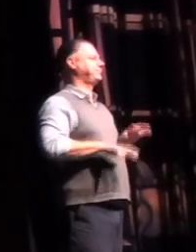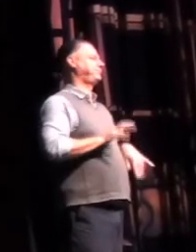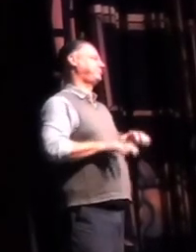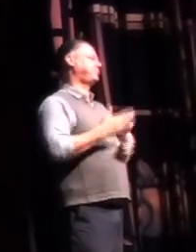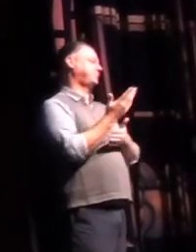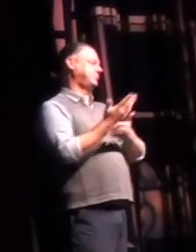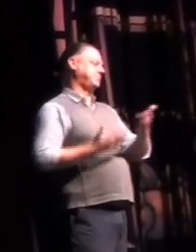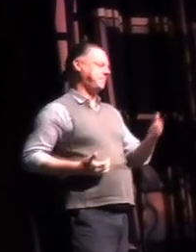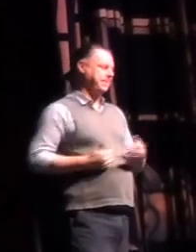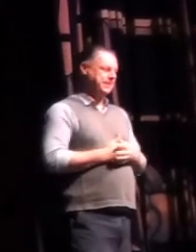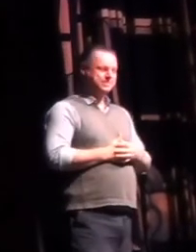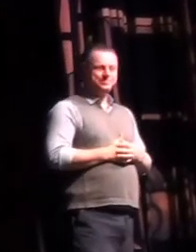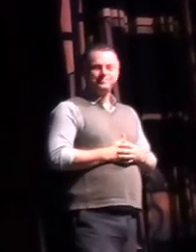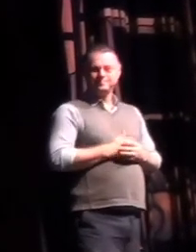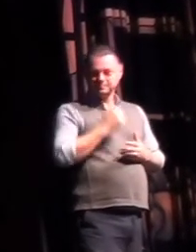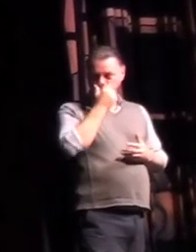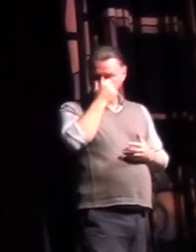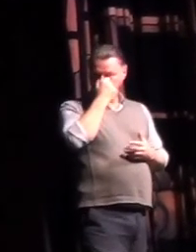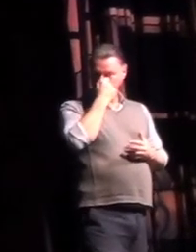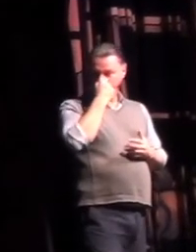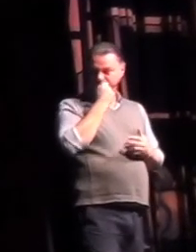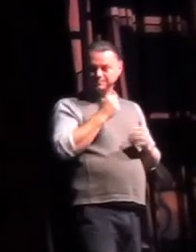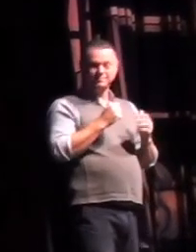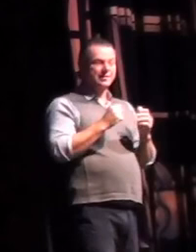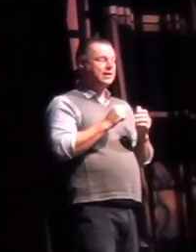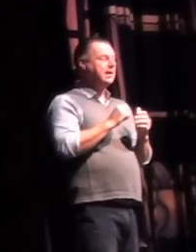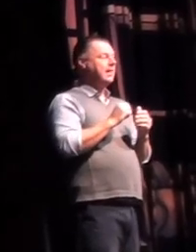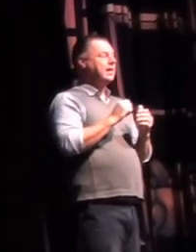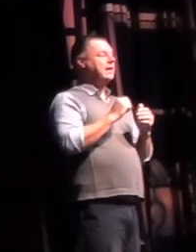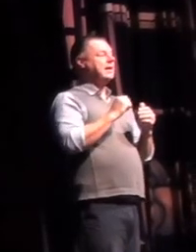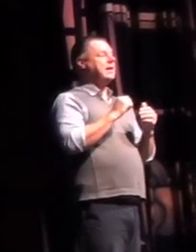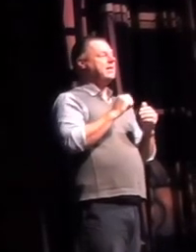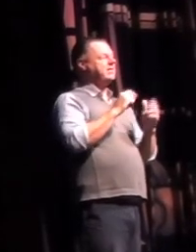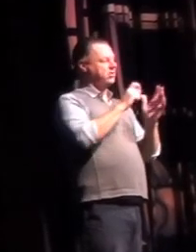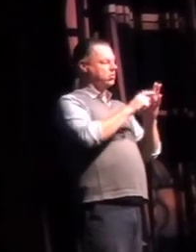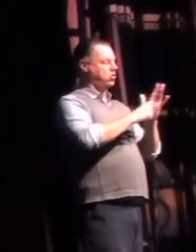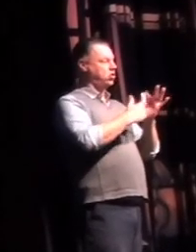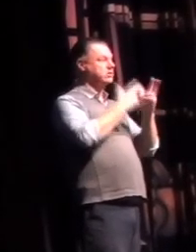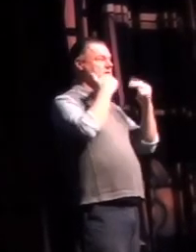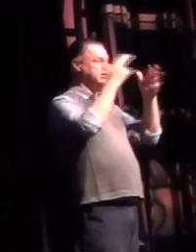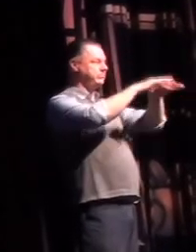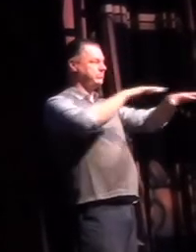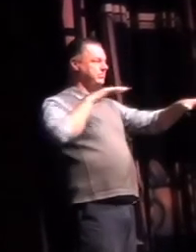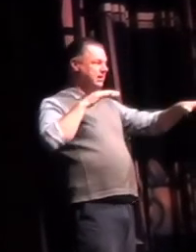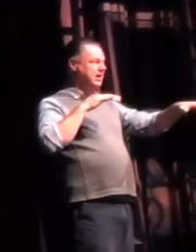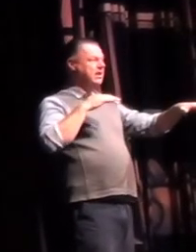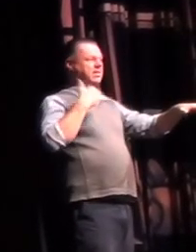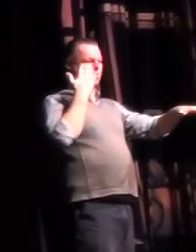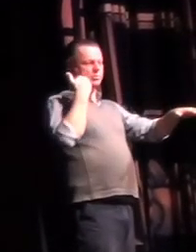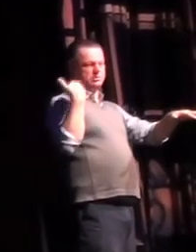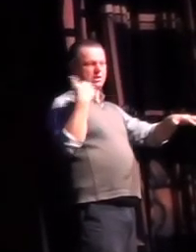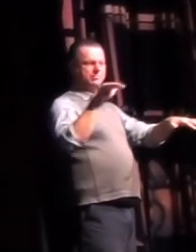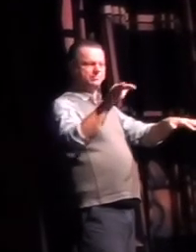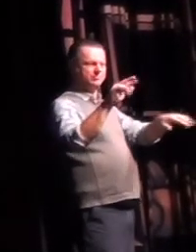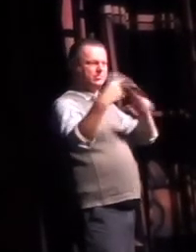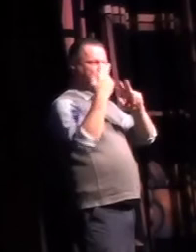That's your power. Yeah. And actually, I tapped on the shoulder at the end of the concert and I said, hey, I was the woman whose face you laughed at. She still couldn't